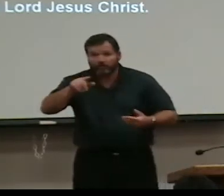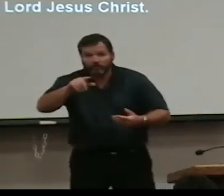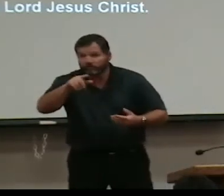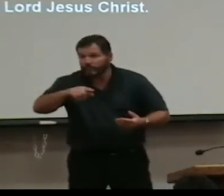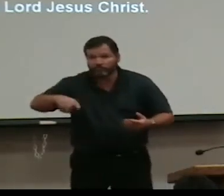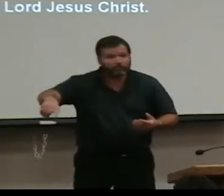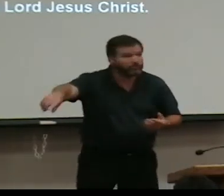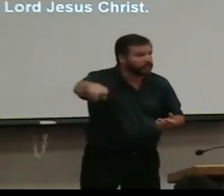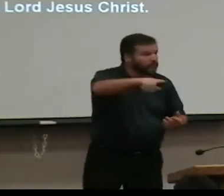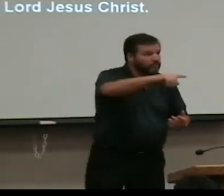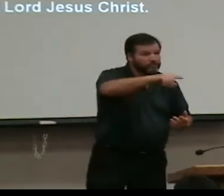Are you?